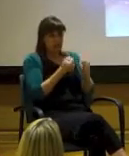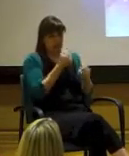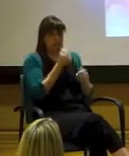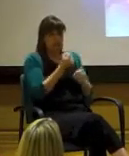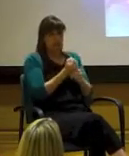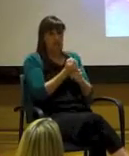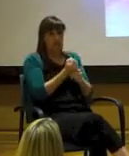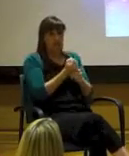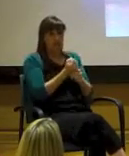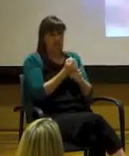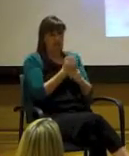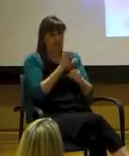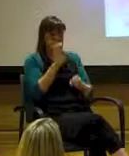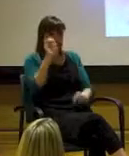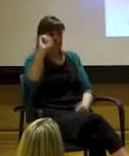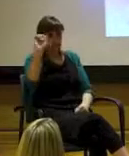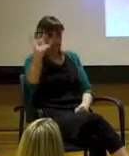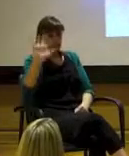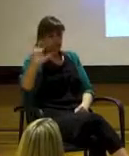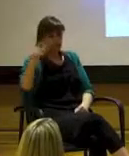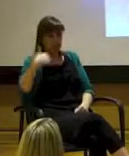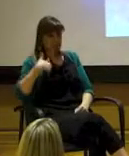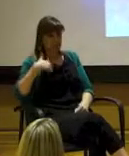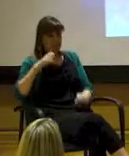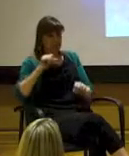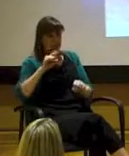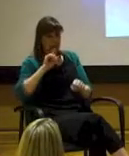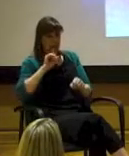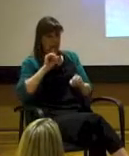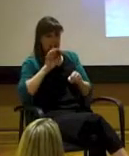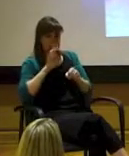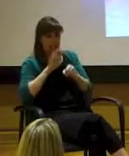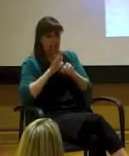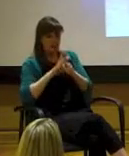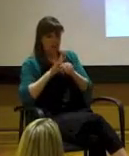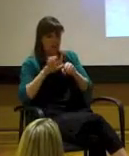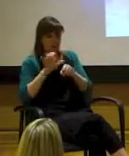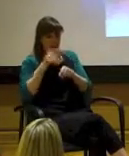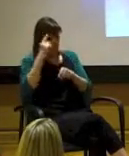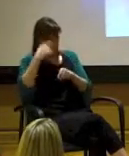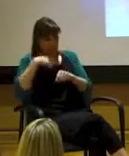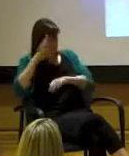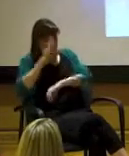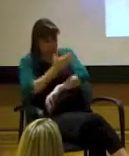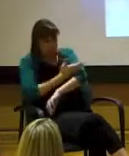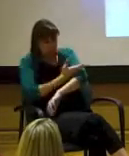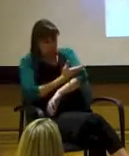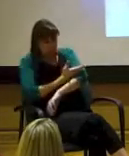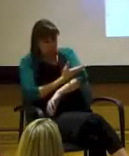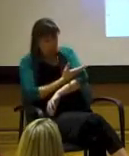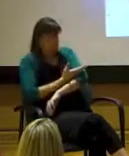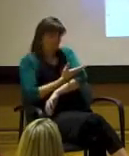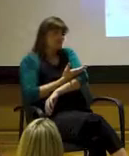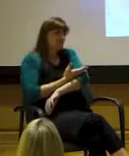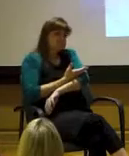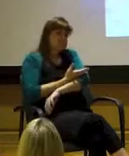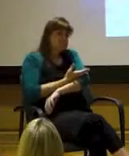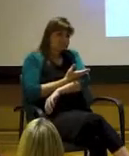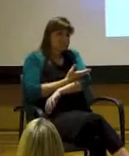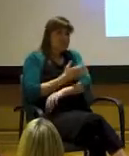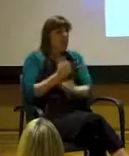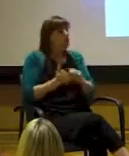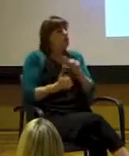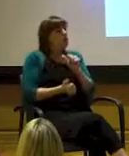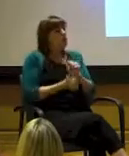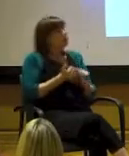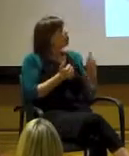and he was back east. Can I pretty much guarantee that they did that for my son or not? Probably. I think